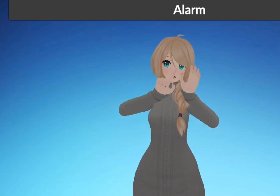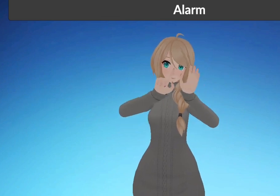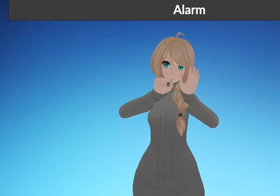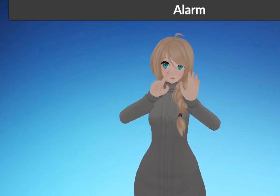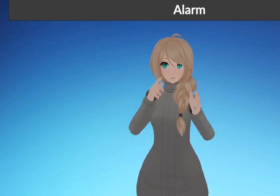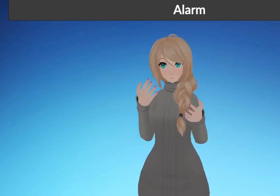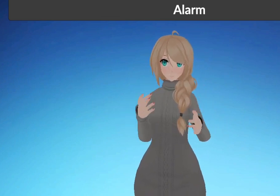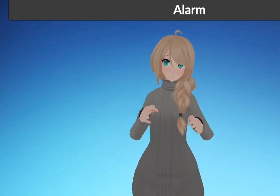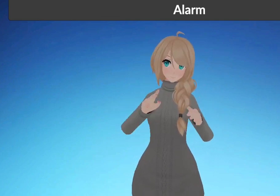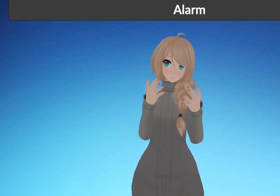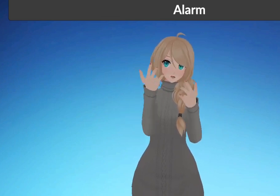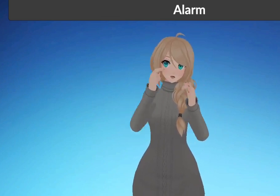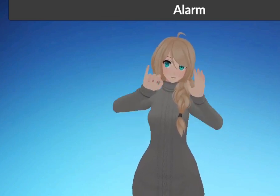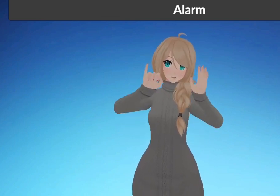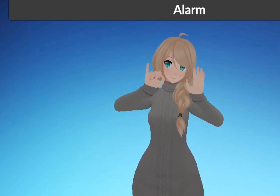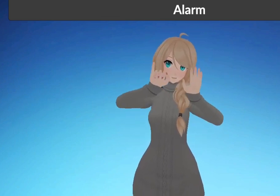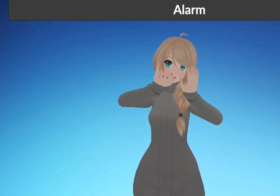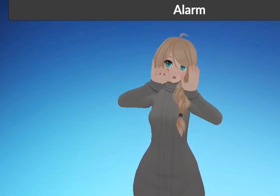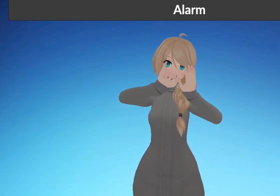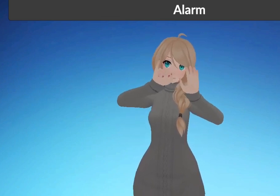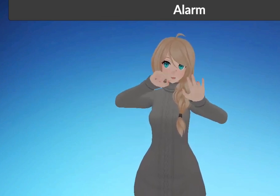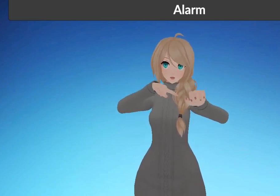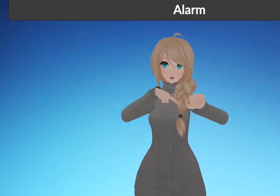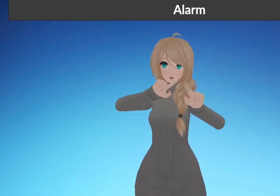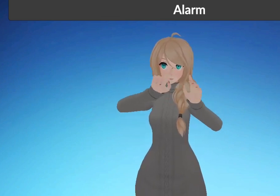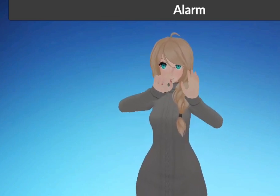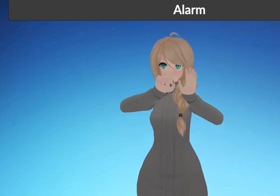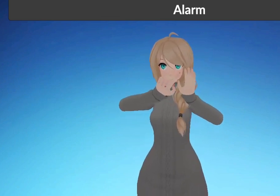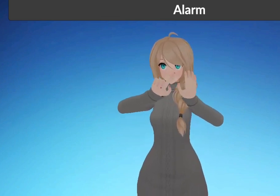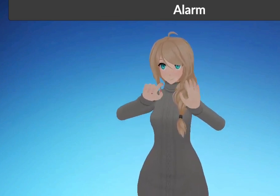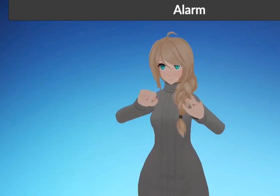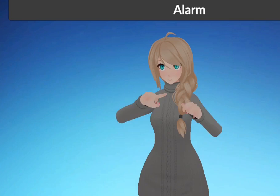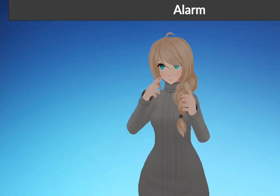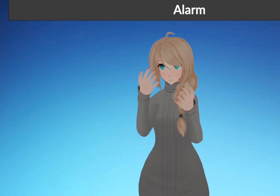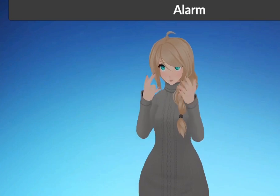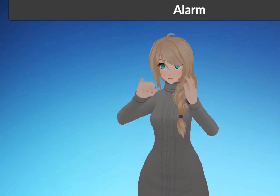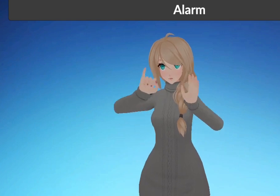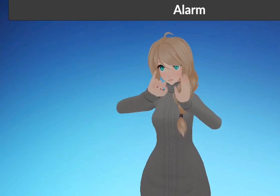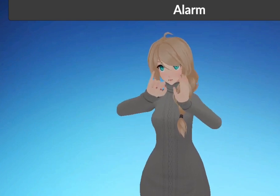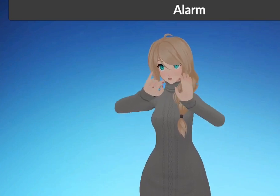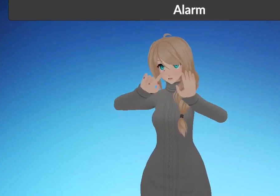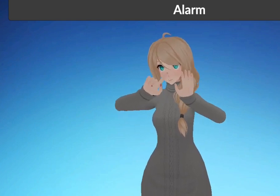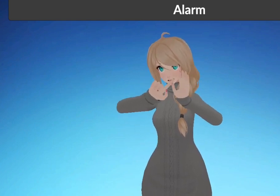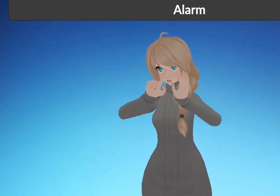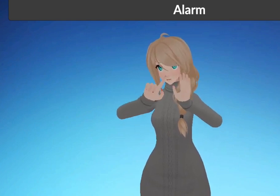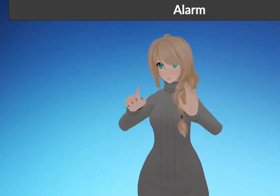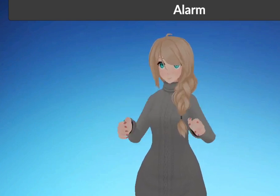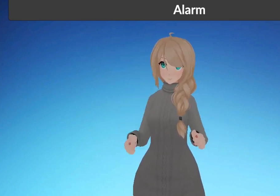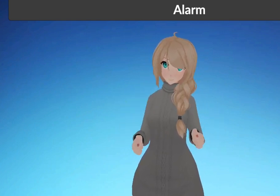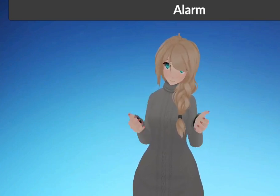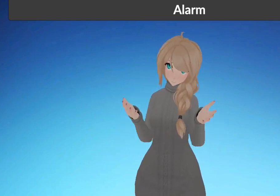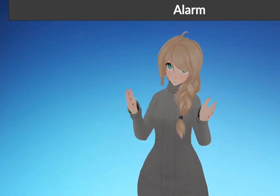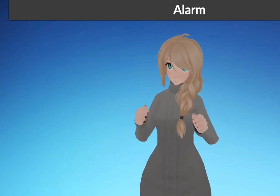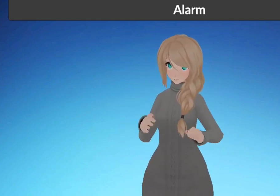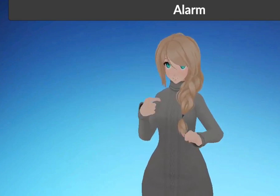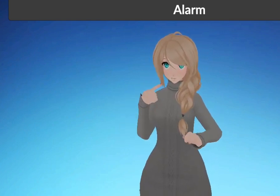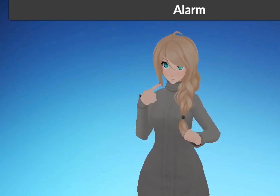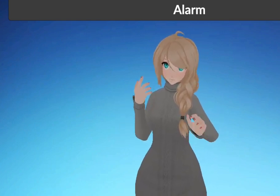alarm? Fire grill alarm. Fire grill alarm. Easy.